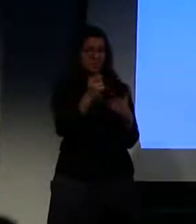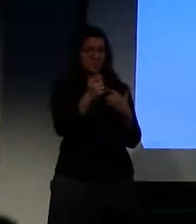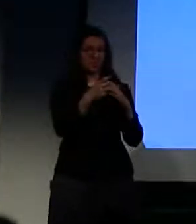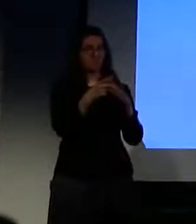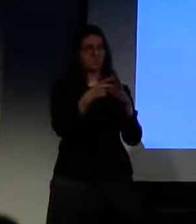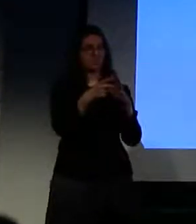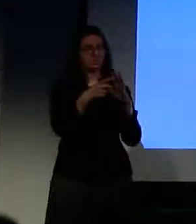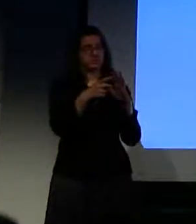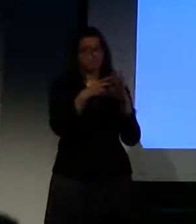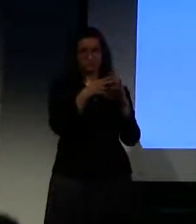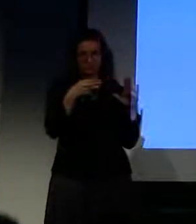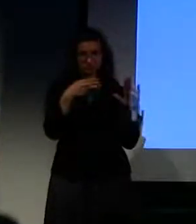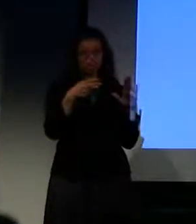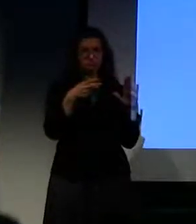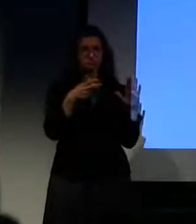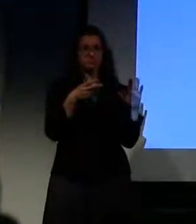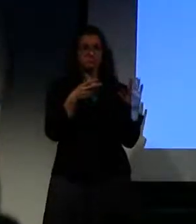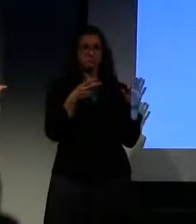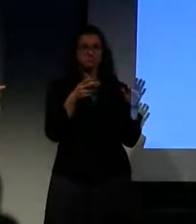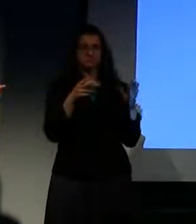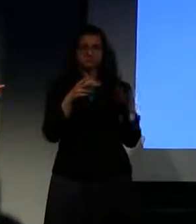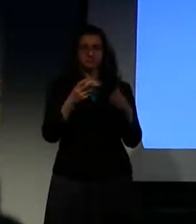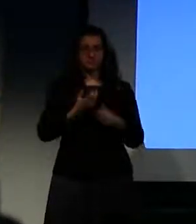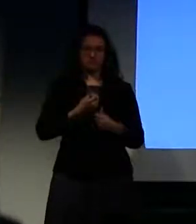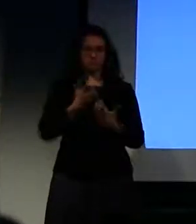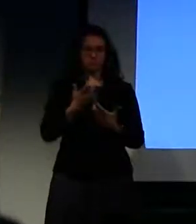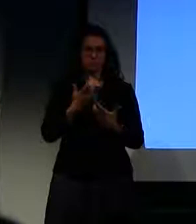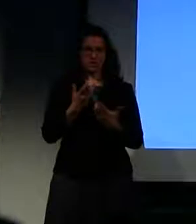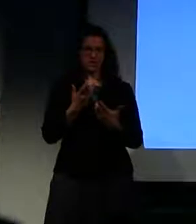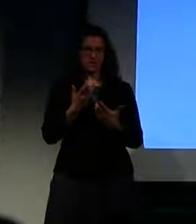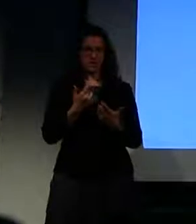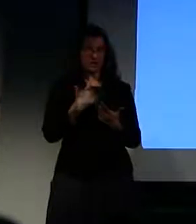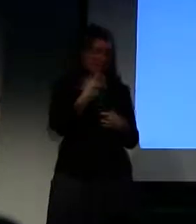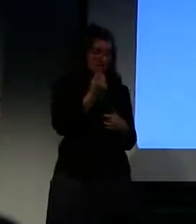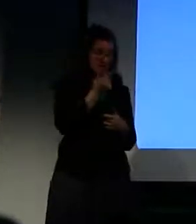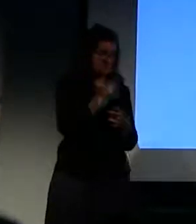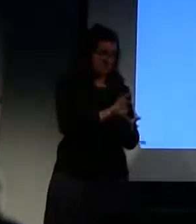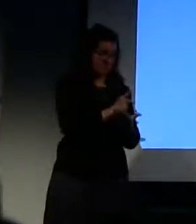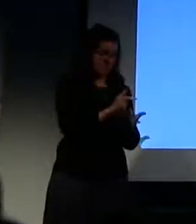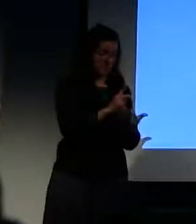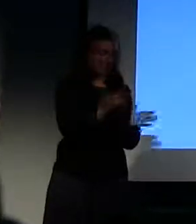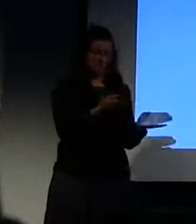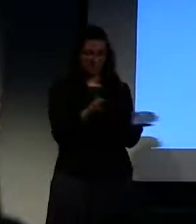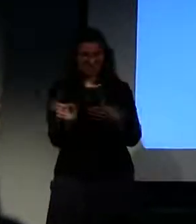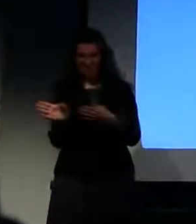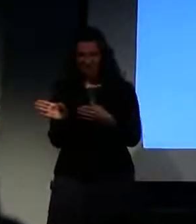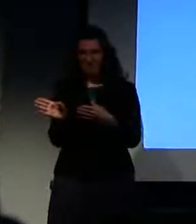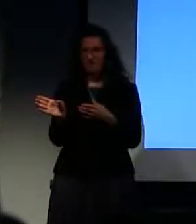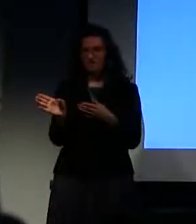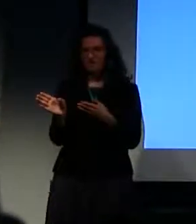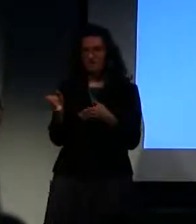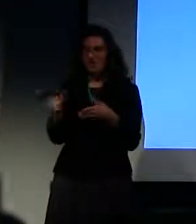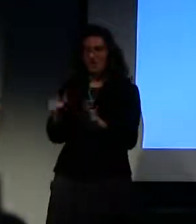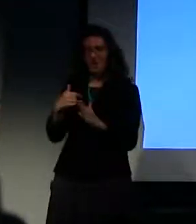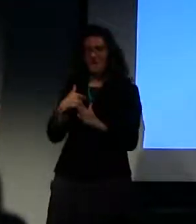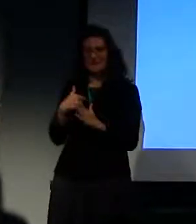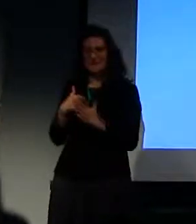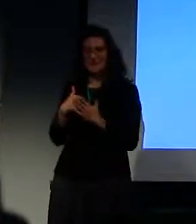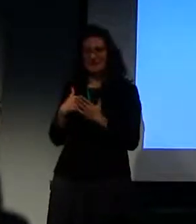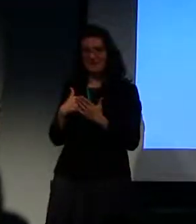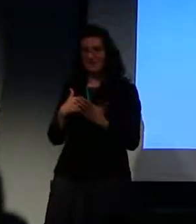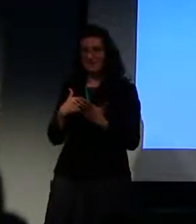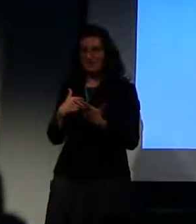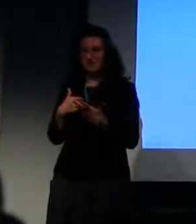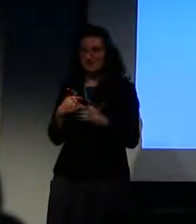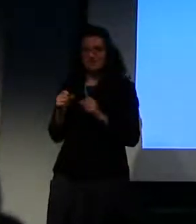me, that understanding of poetry before allowed me to use poetry as a way to say these abstract experiences